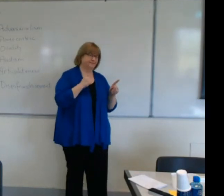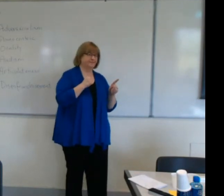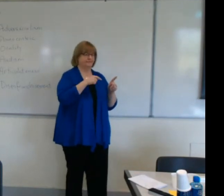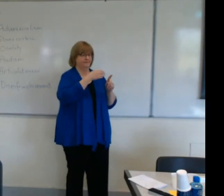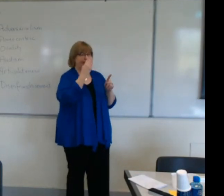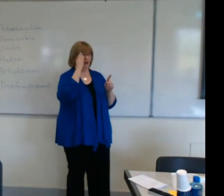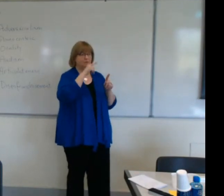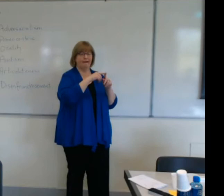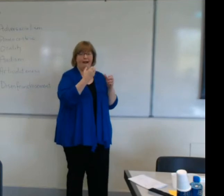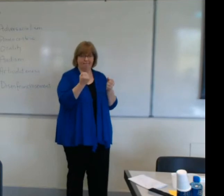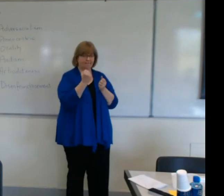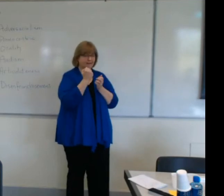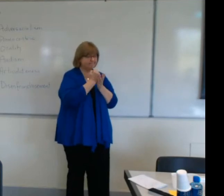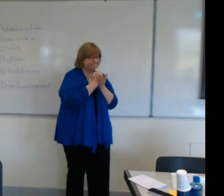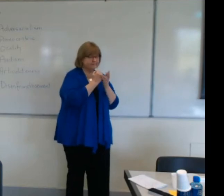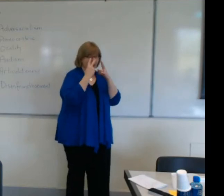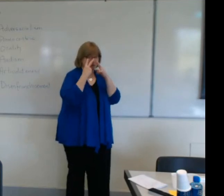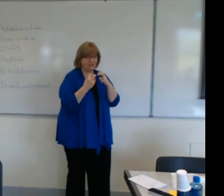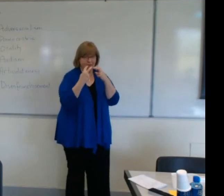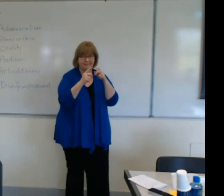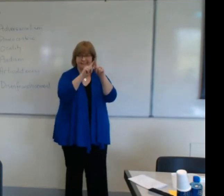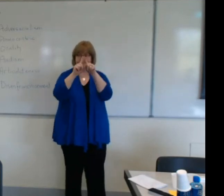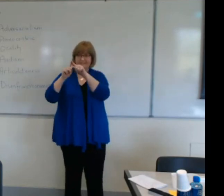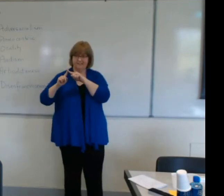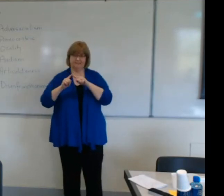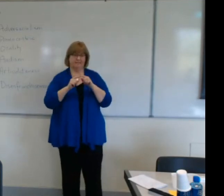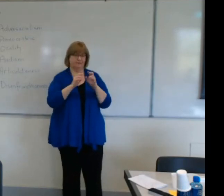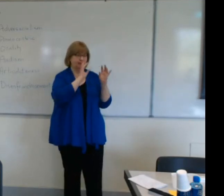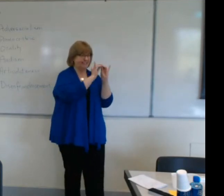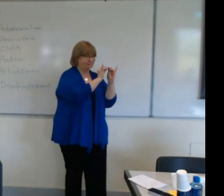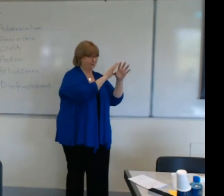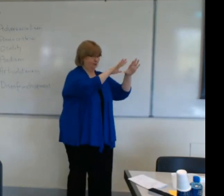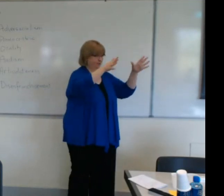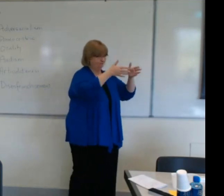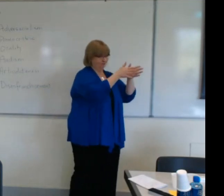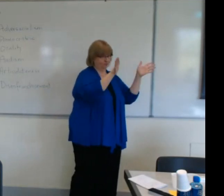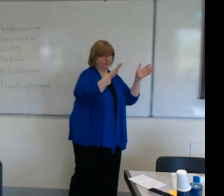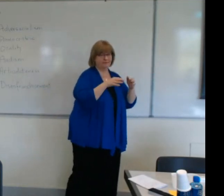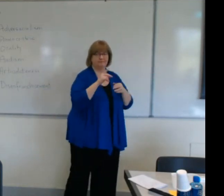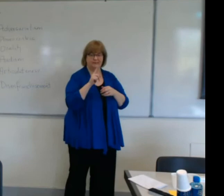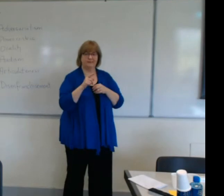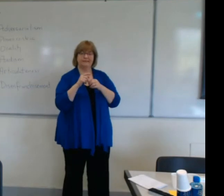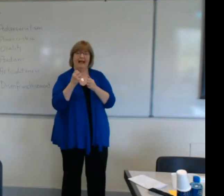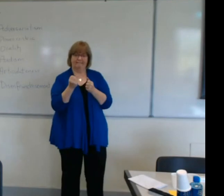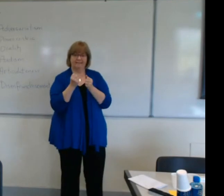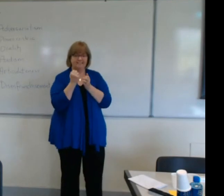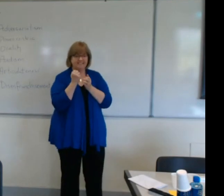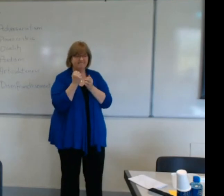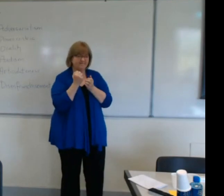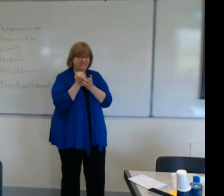and the role of the deaf interpreter. A lot of research that has been conducted here in Ireland with regard to interpreting has